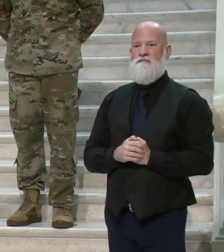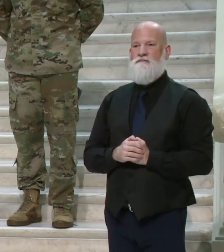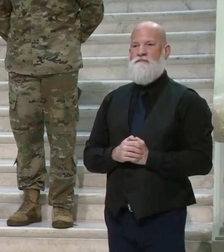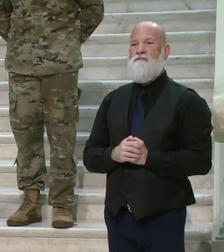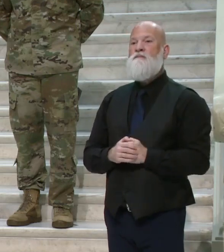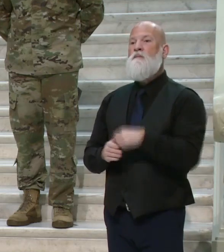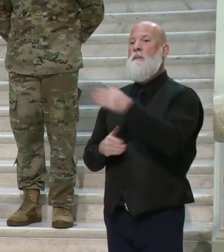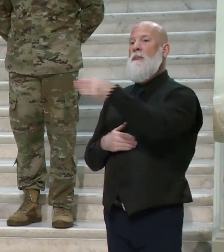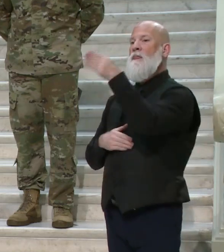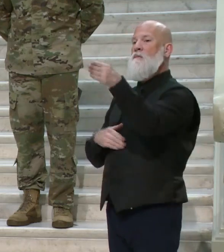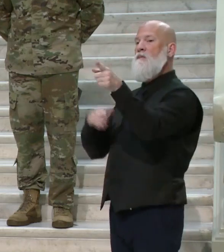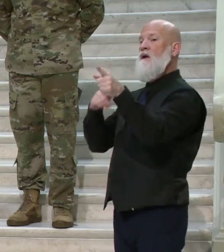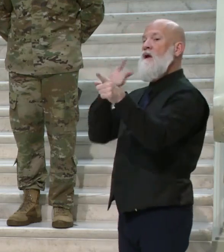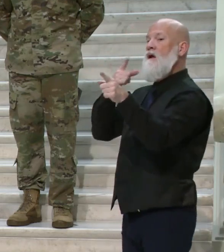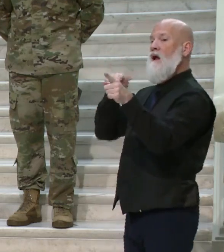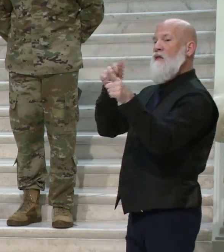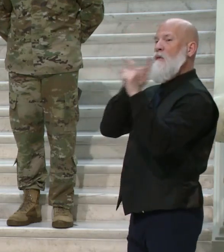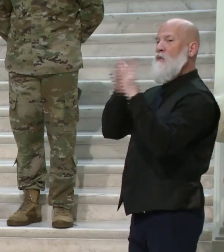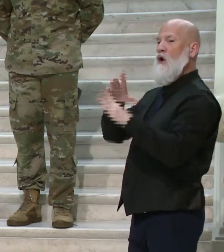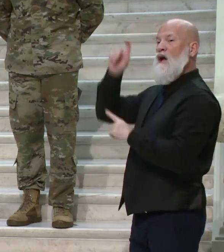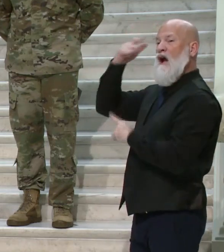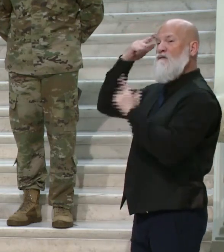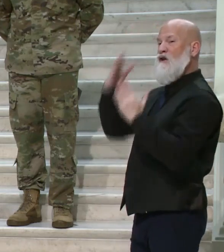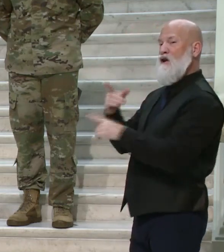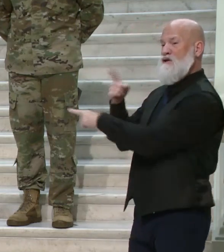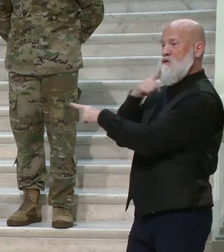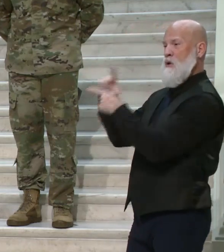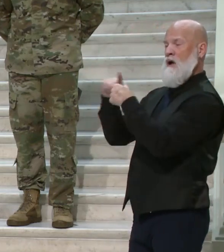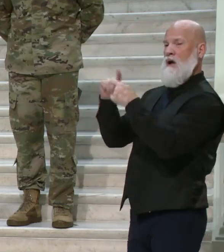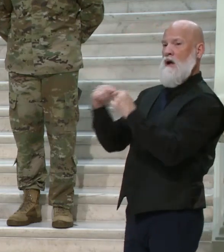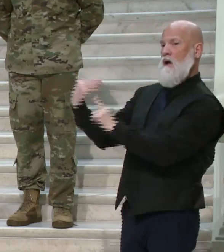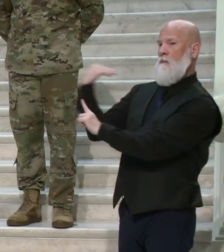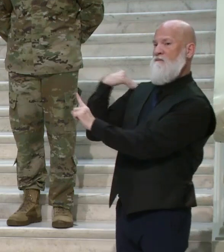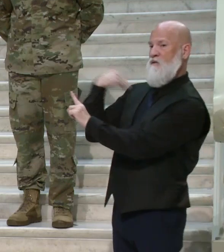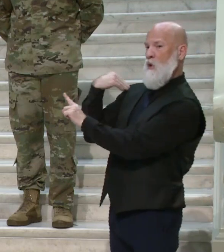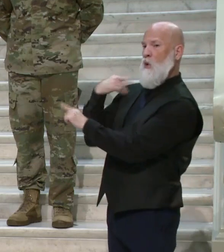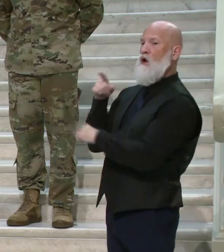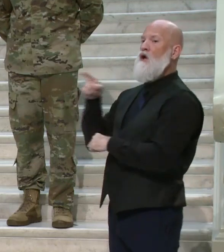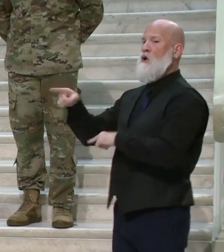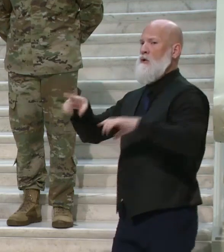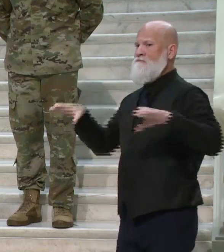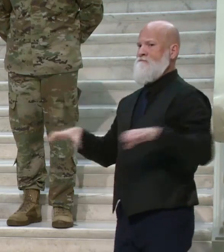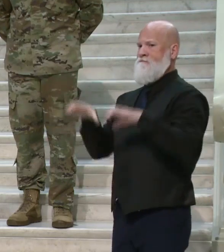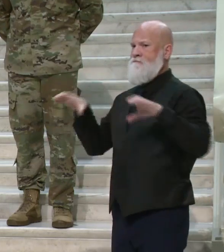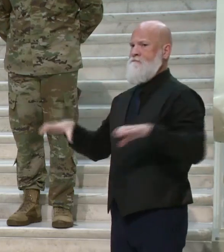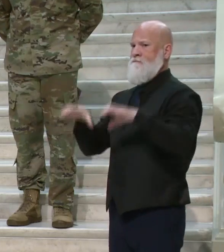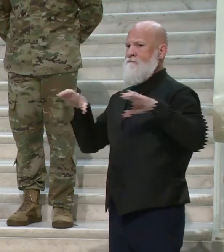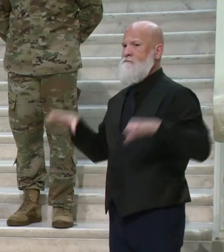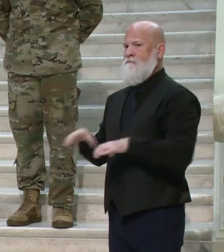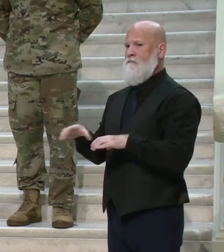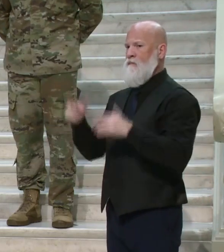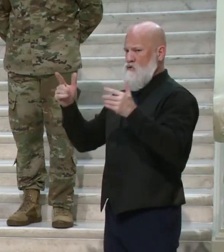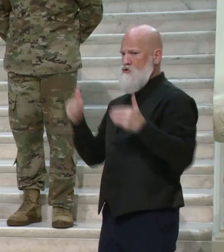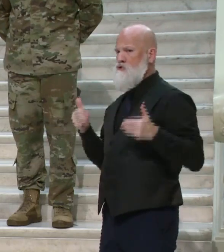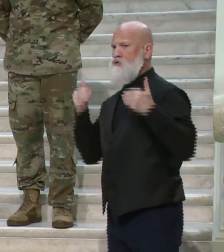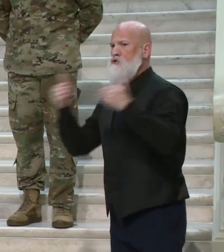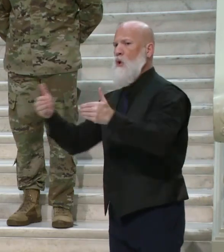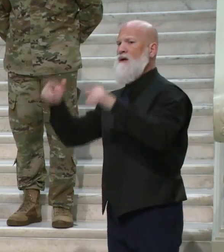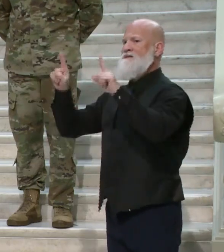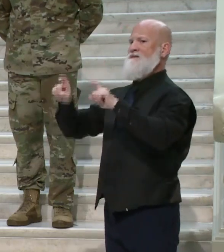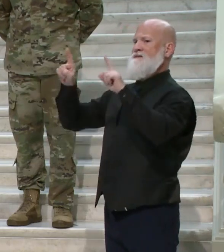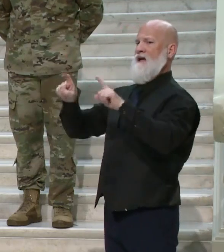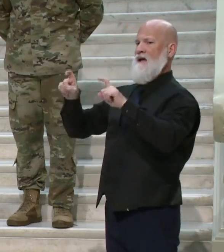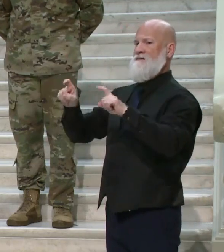Governor, in your remarks earlier, you encouraged more people to come forward for testing. Do we